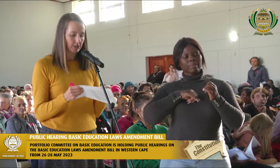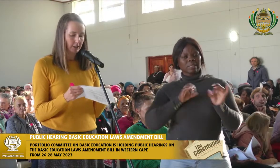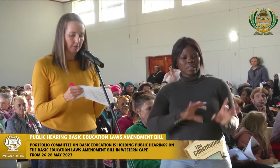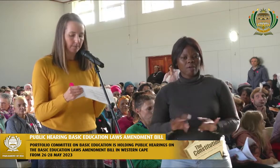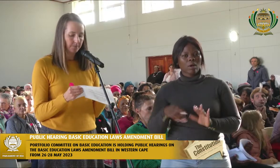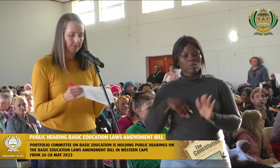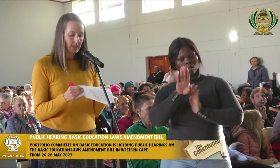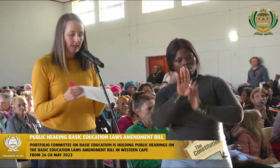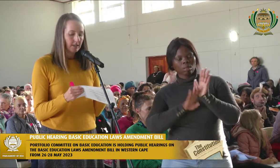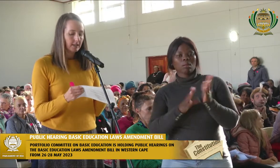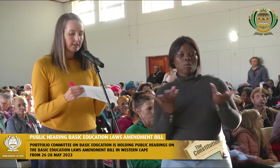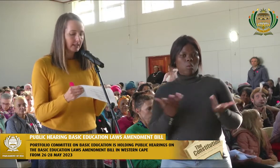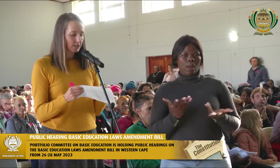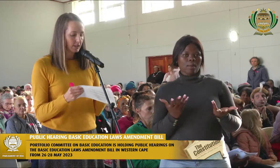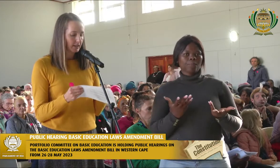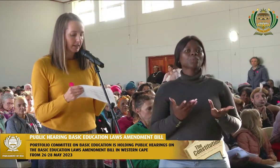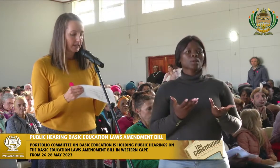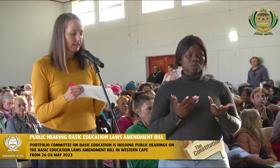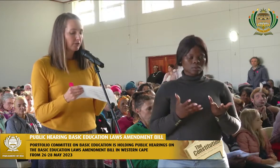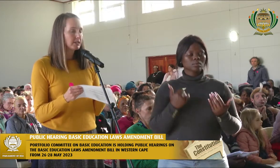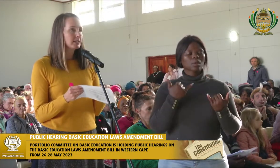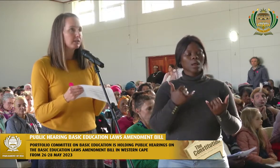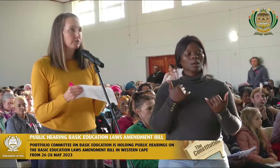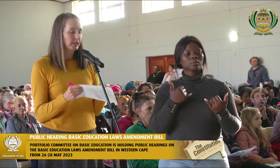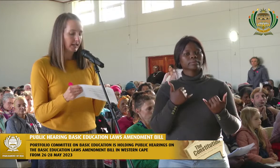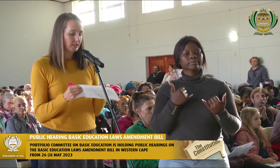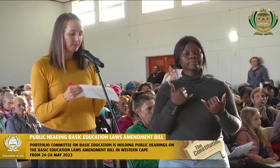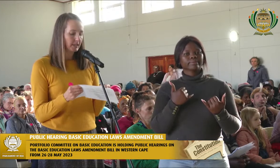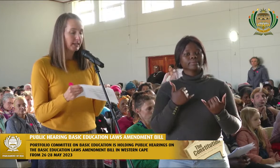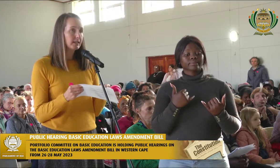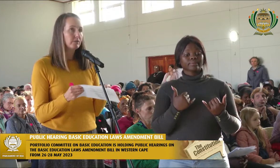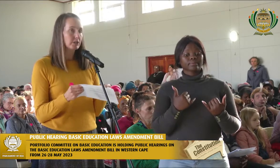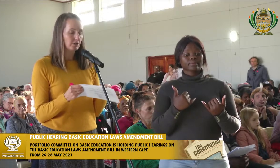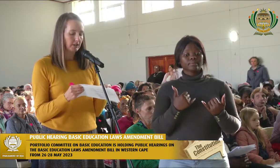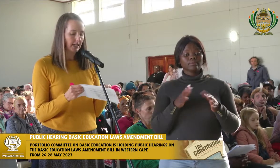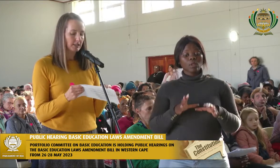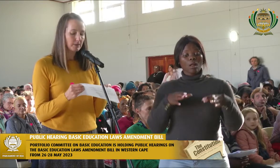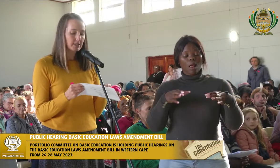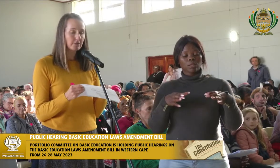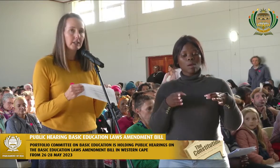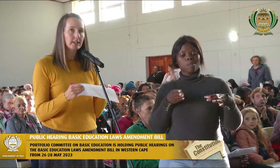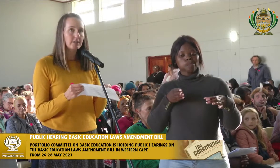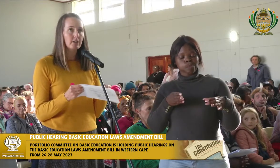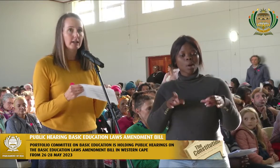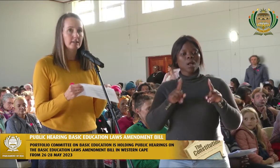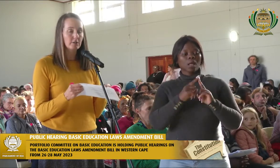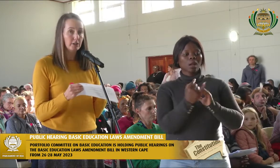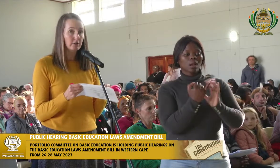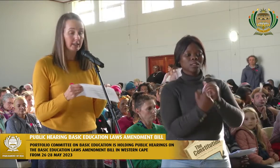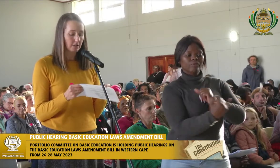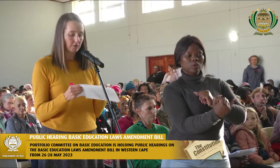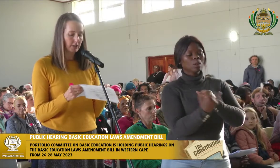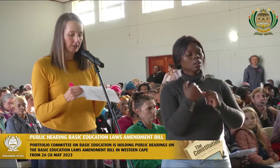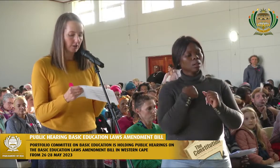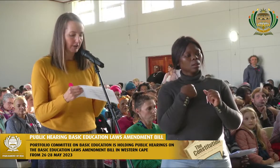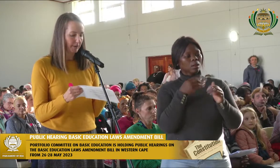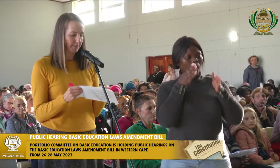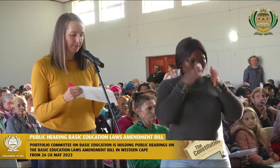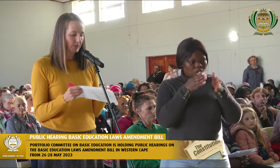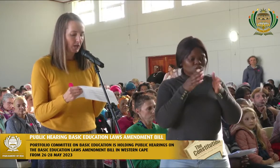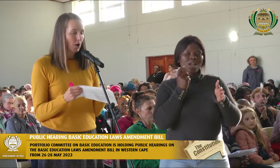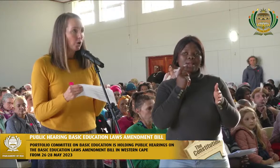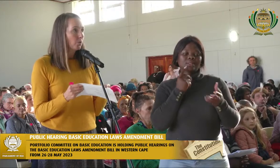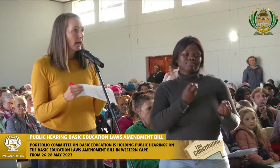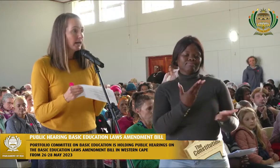need attention. The attention that they then receive will thus be individual and specifically curated for each of